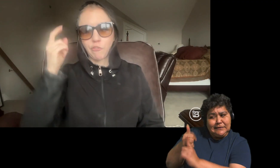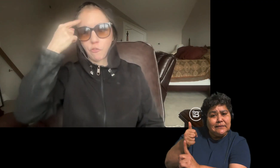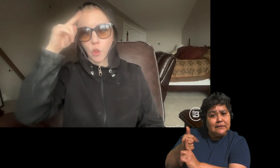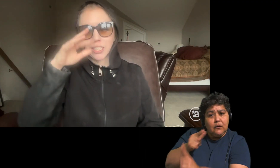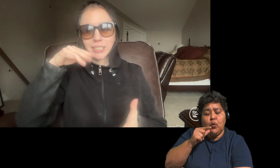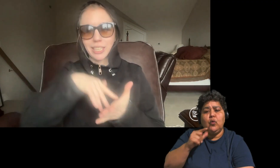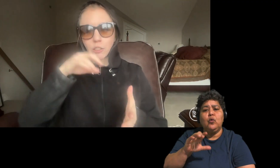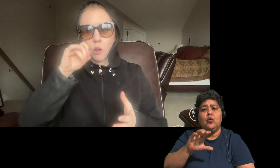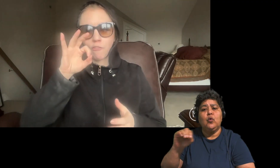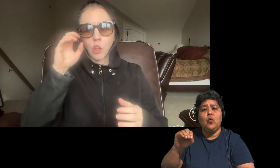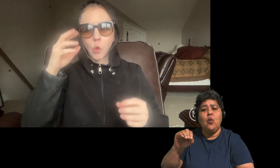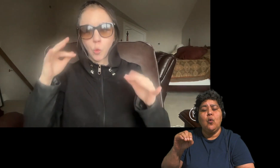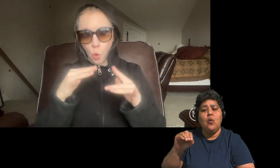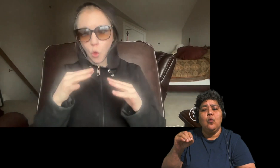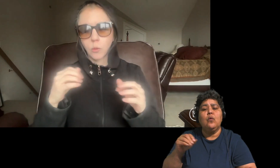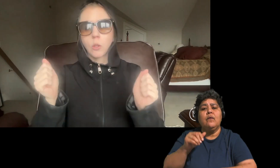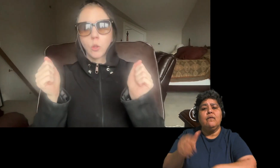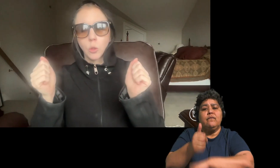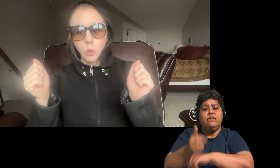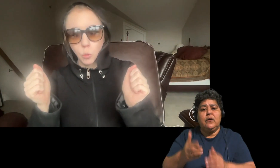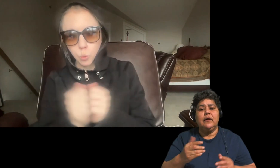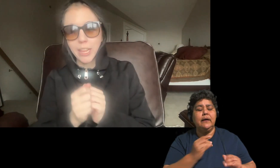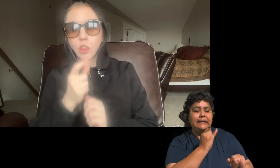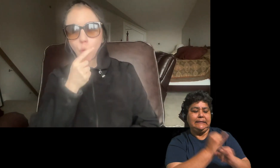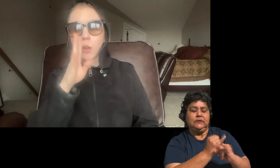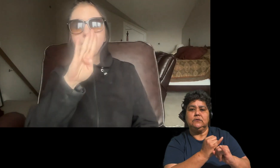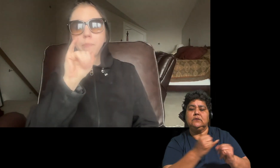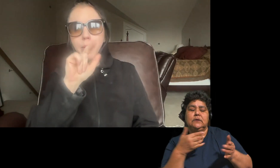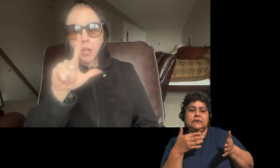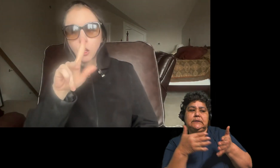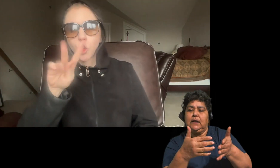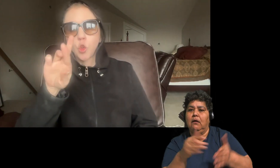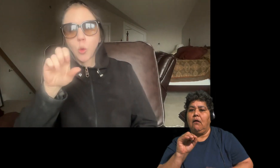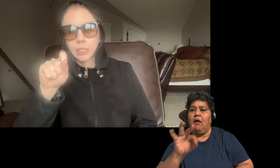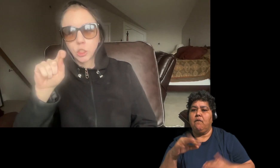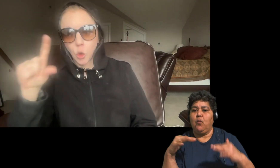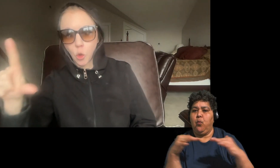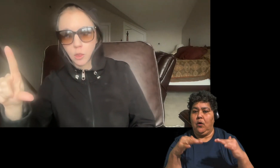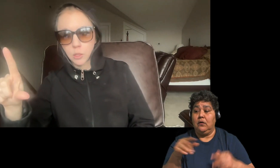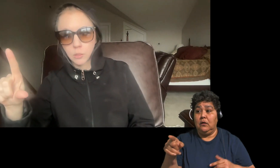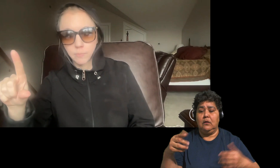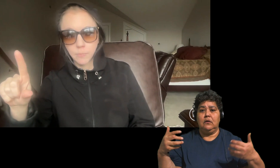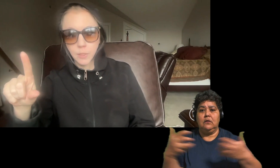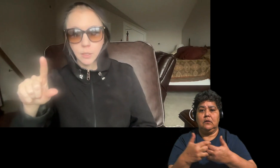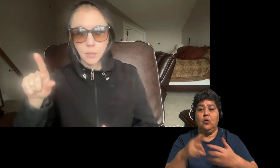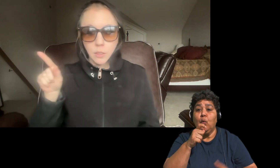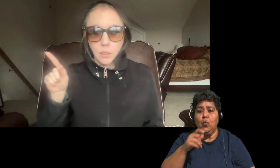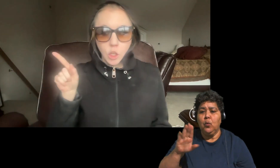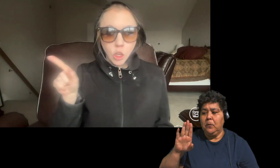She's the co-founder of the Institute for the Study of War with Bill